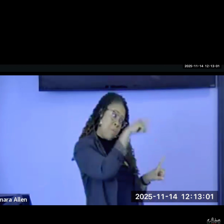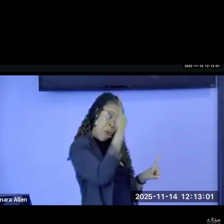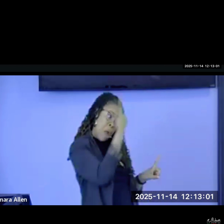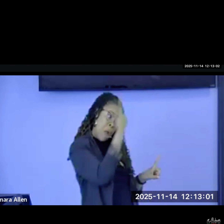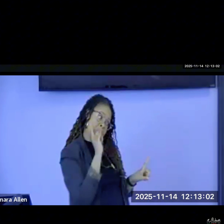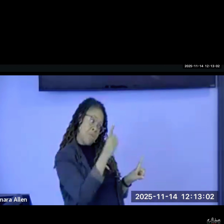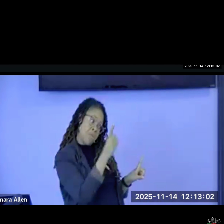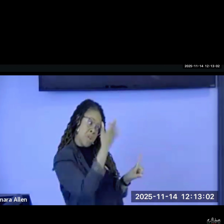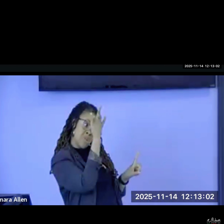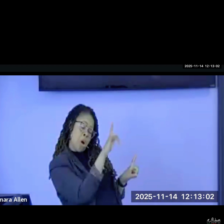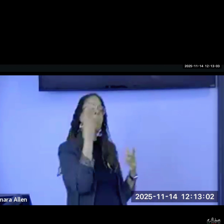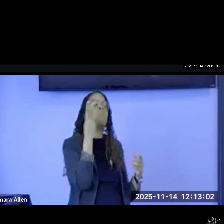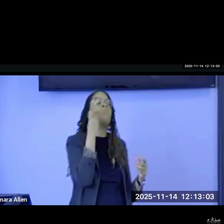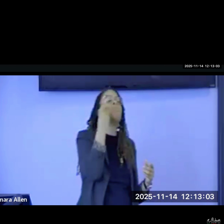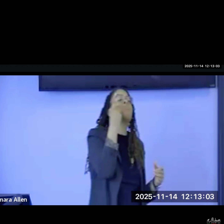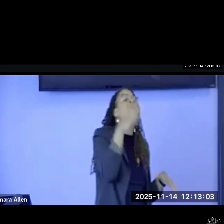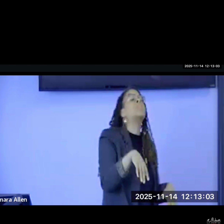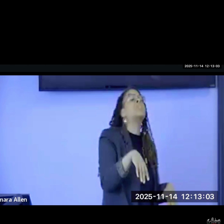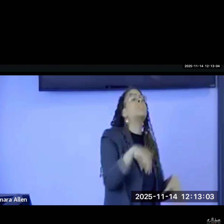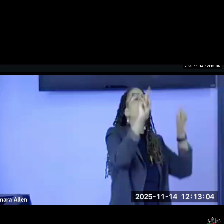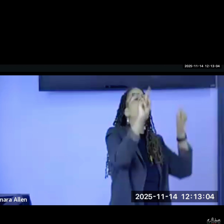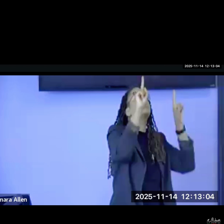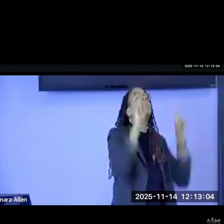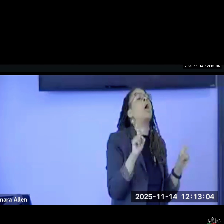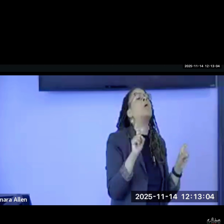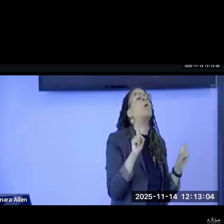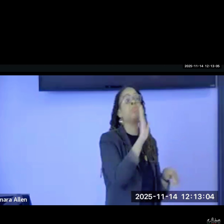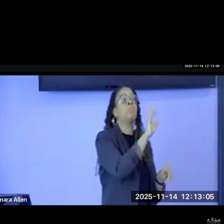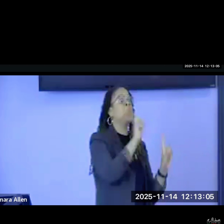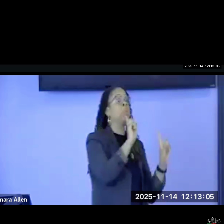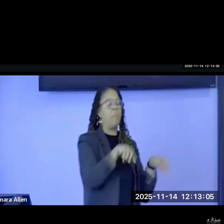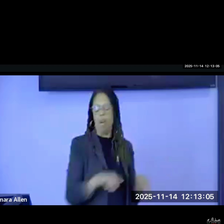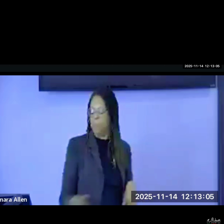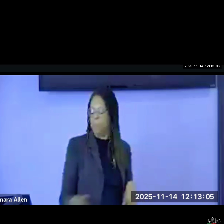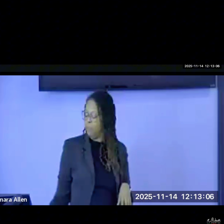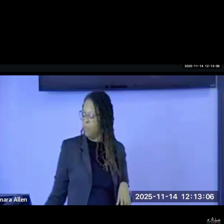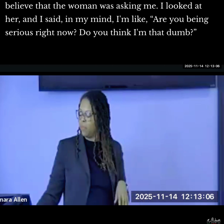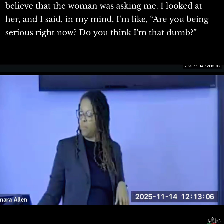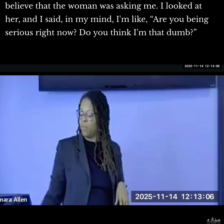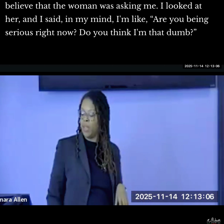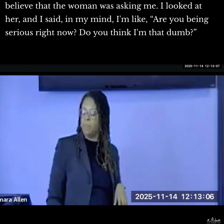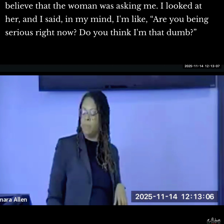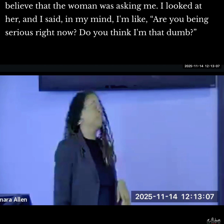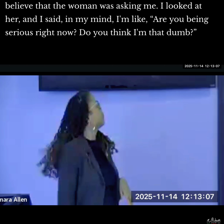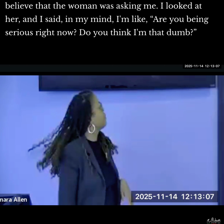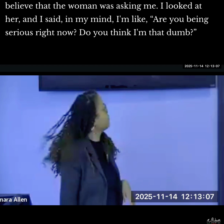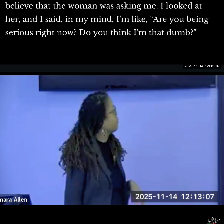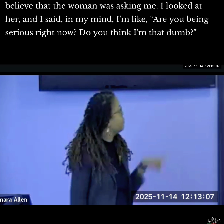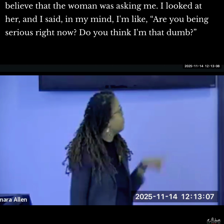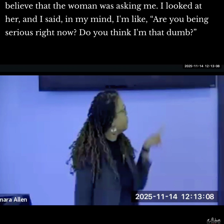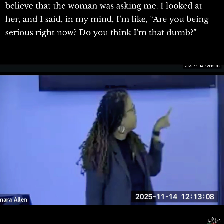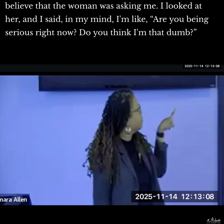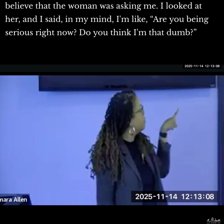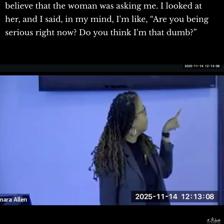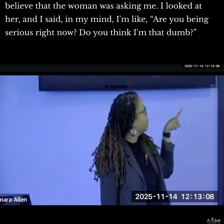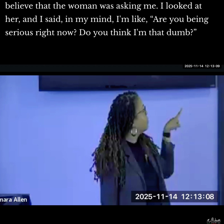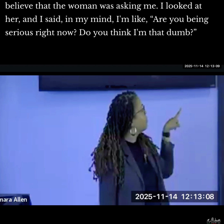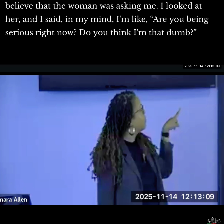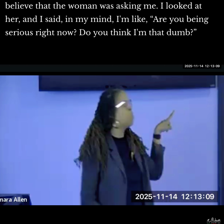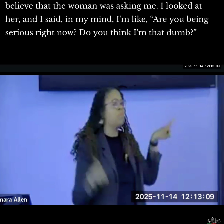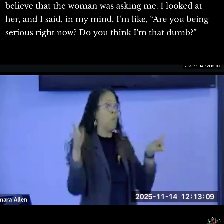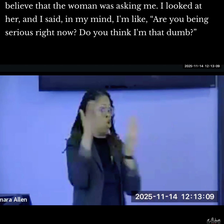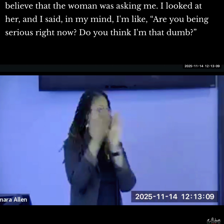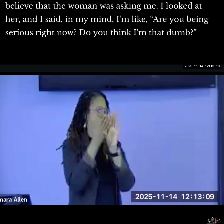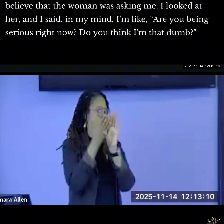because she attended a mainstream school, they required her to take an assessment to see where she would be placed. This was her response when